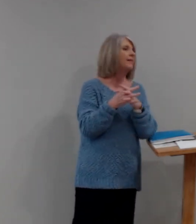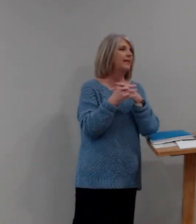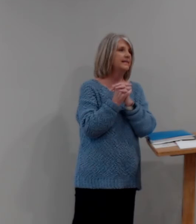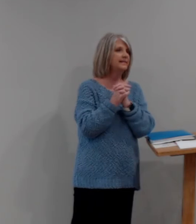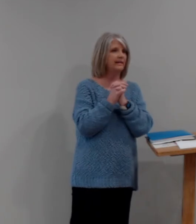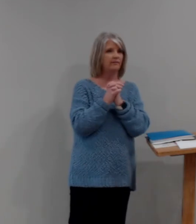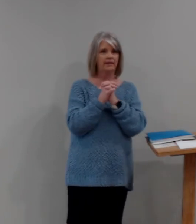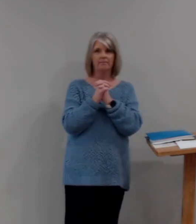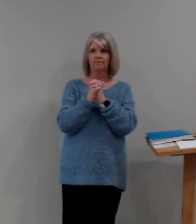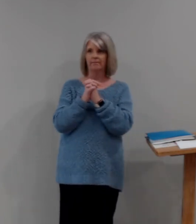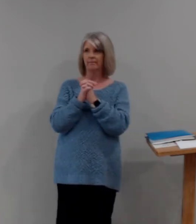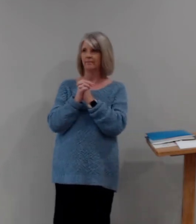Thanksgiving.